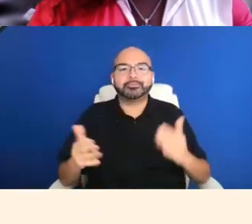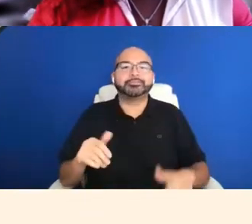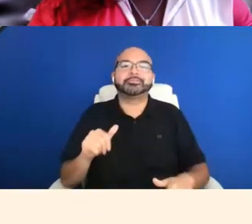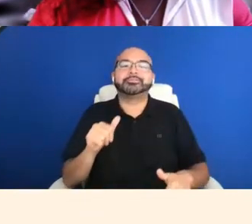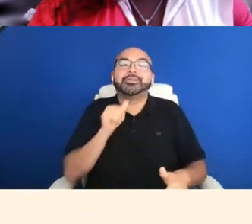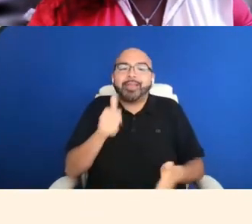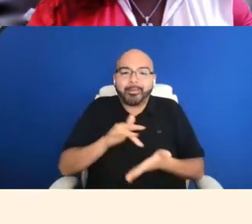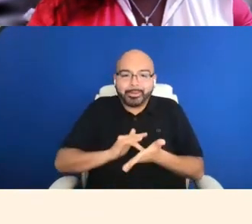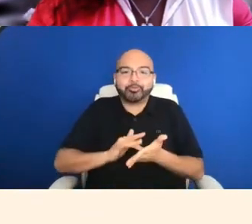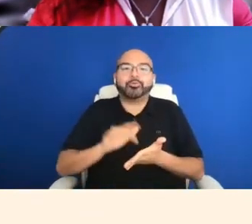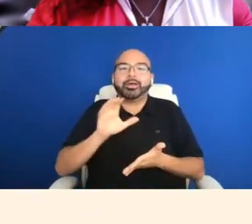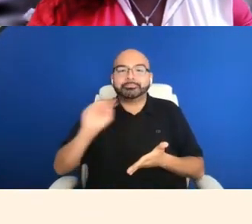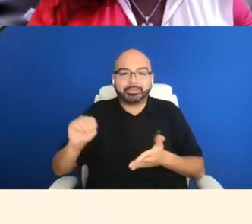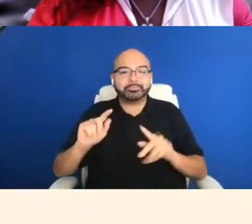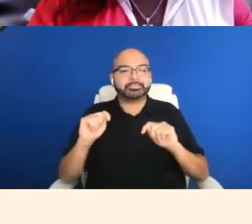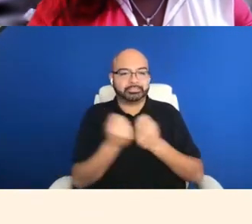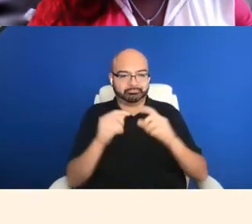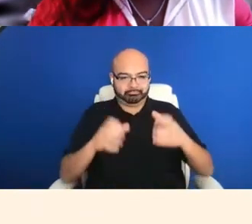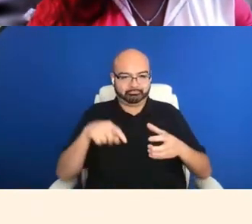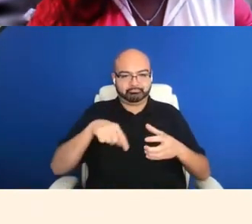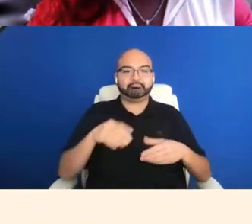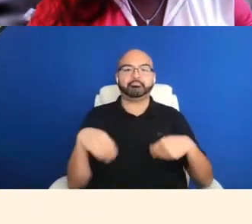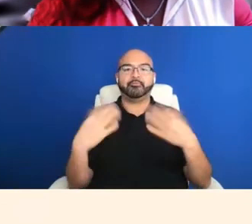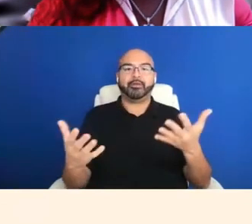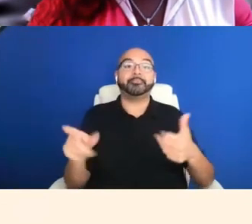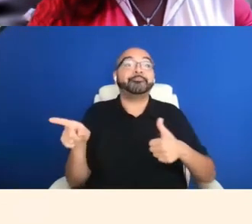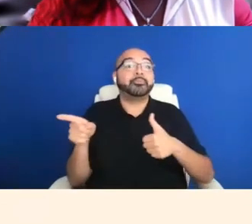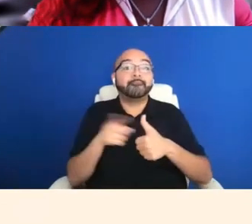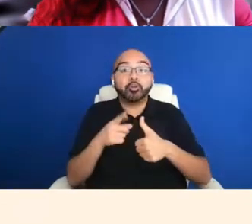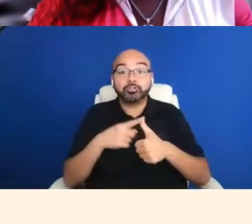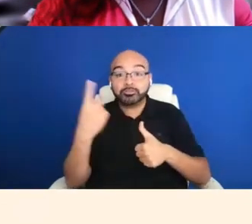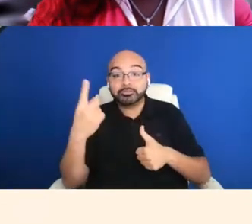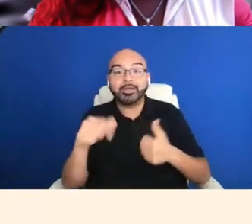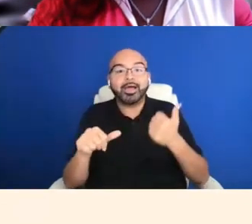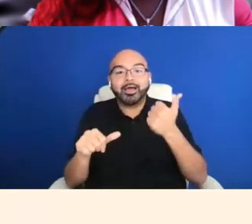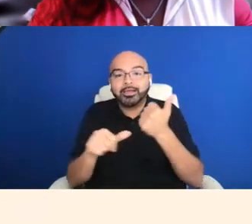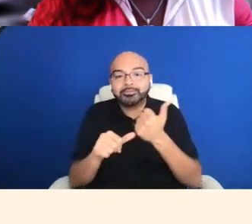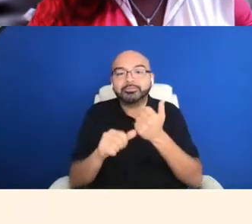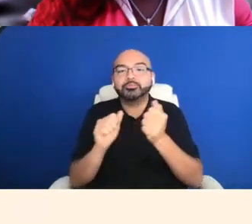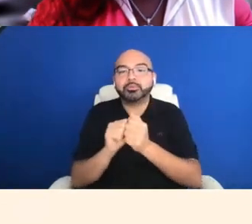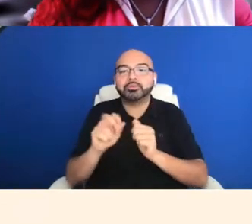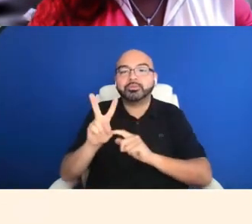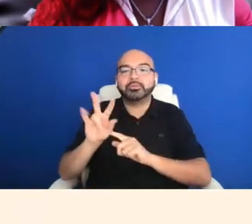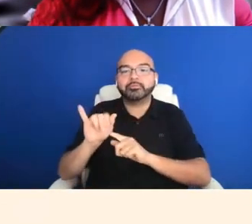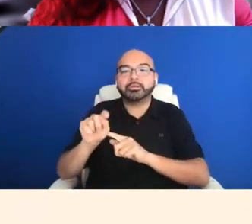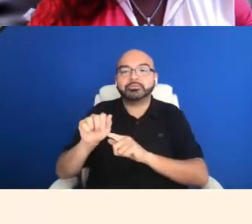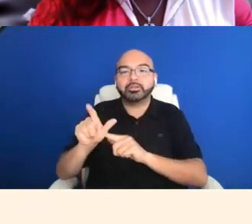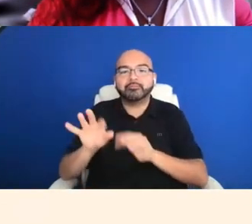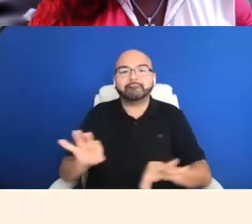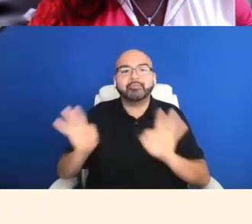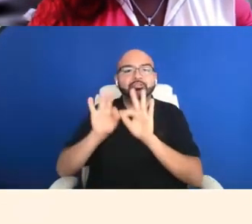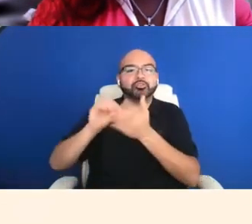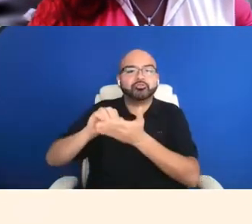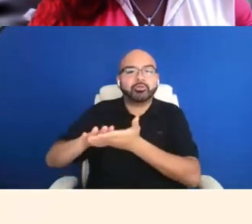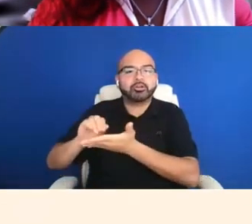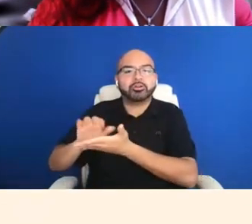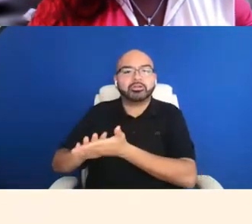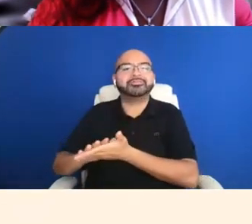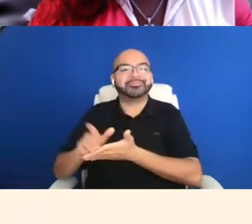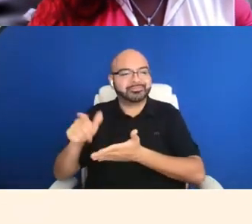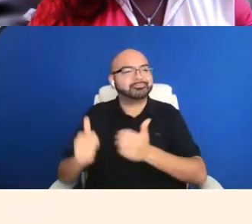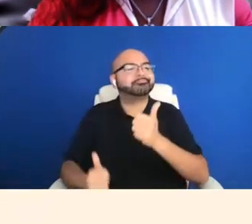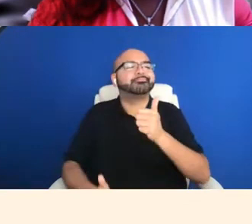team provides. The first bullet point, assistance with vital records, is essentially the